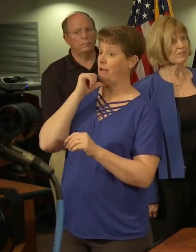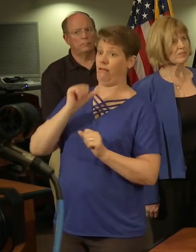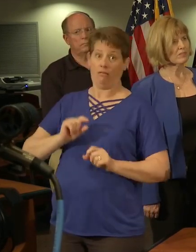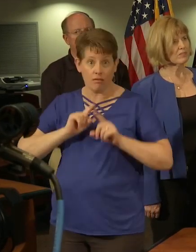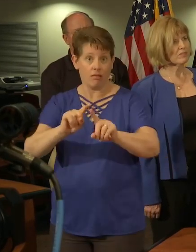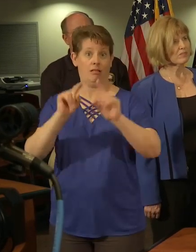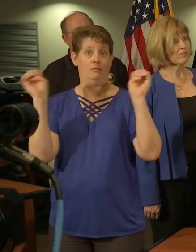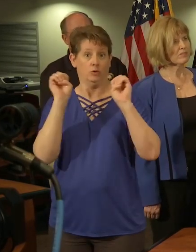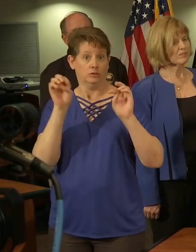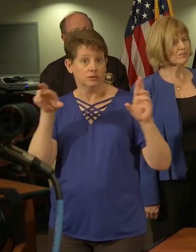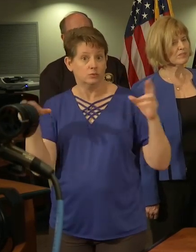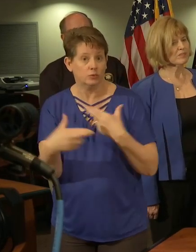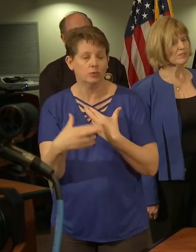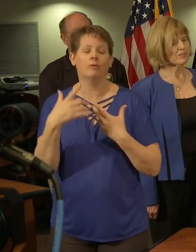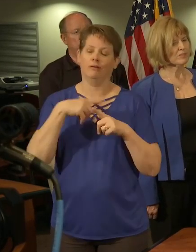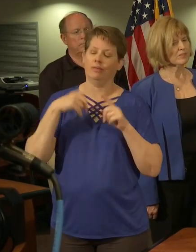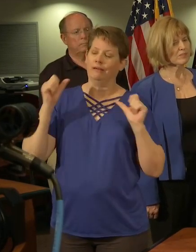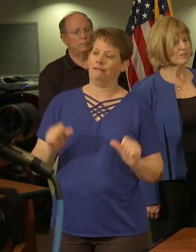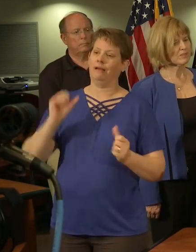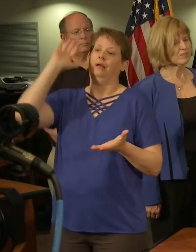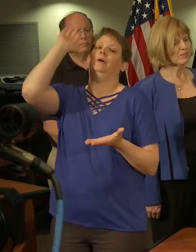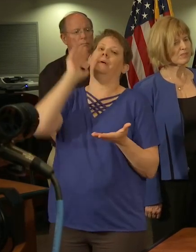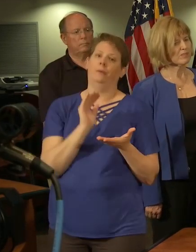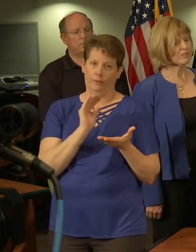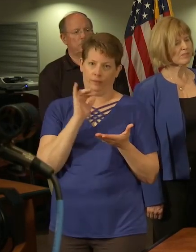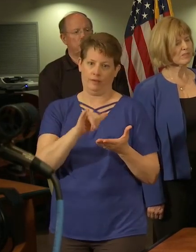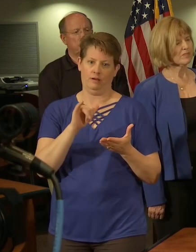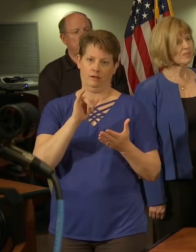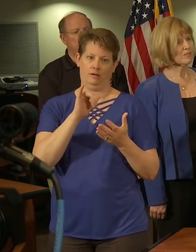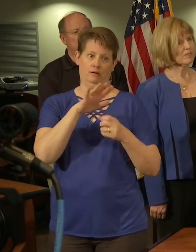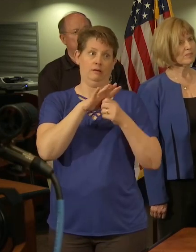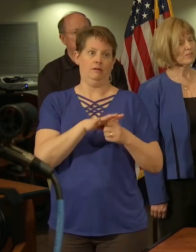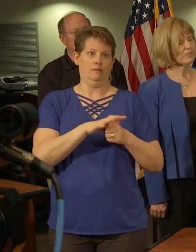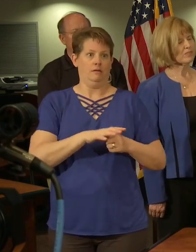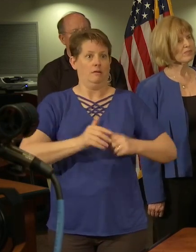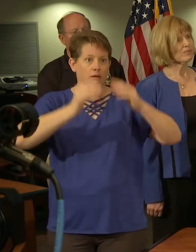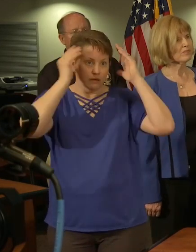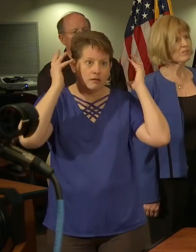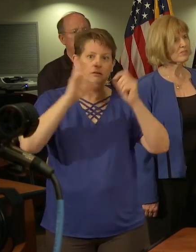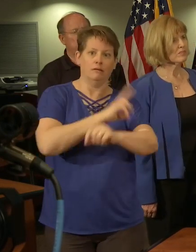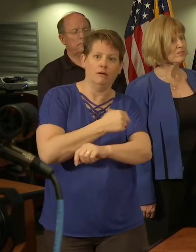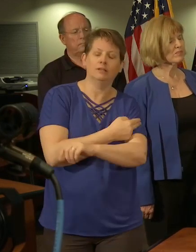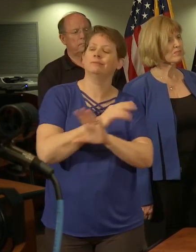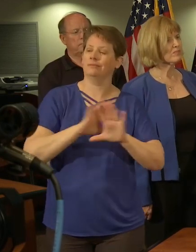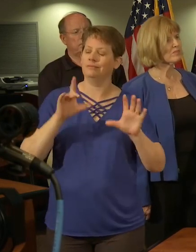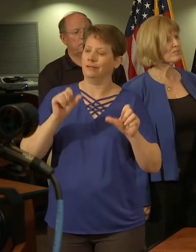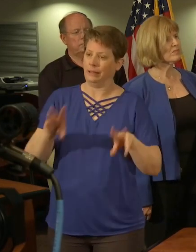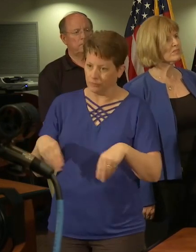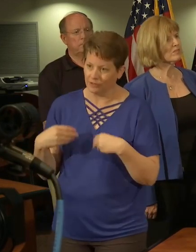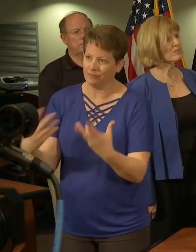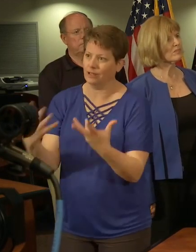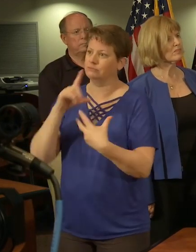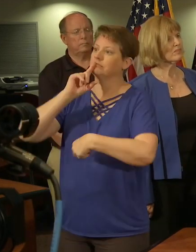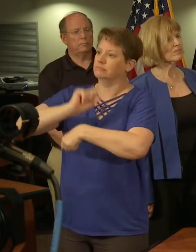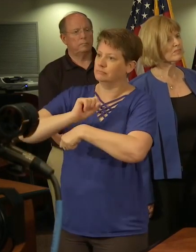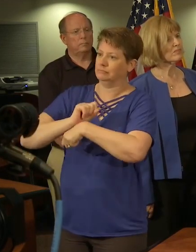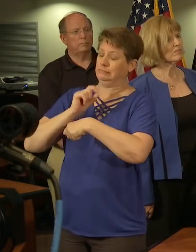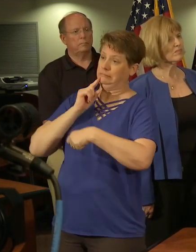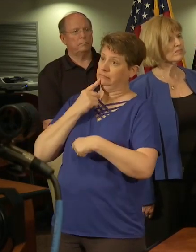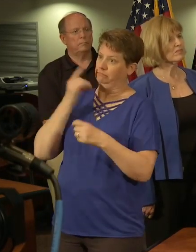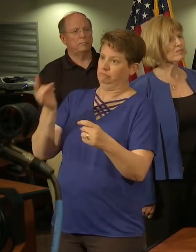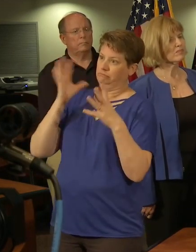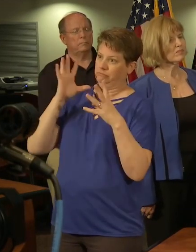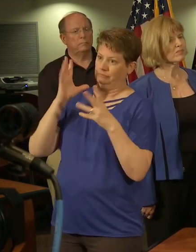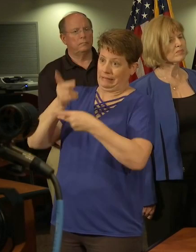of the emergency rooms, we're able to take the pressure off the hospital so that they can continue to give the intensive care and